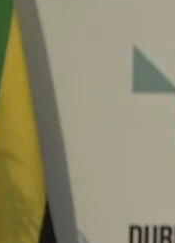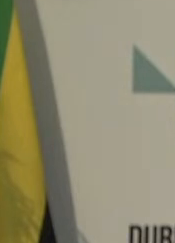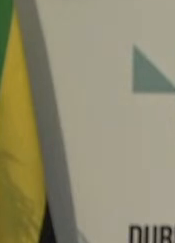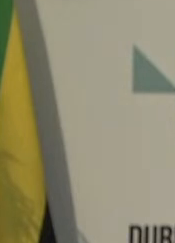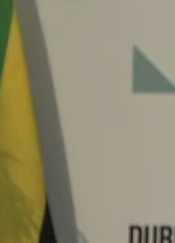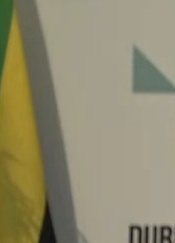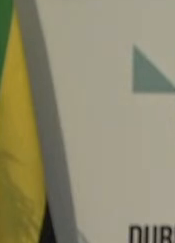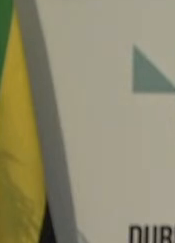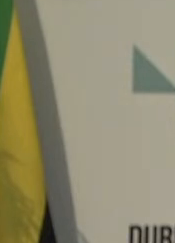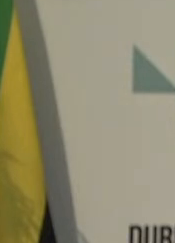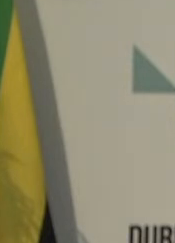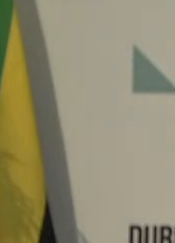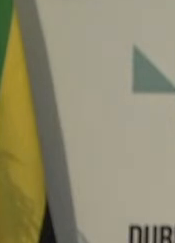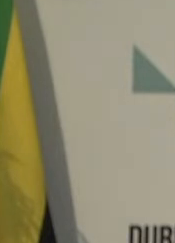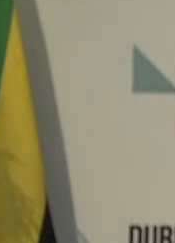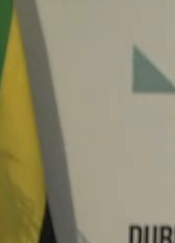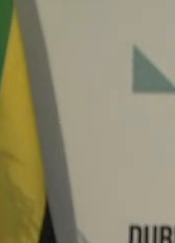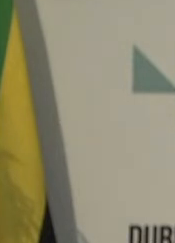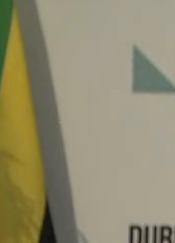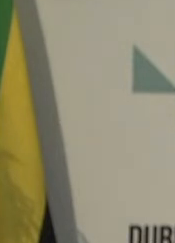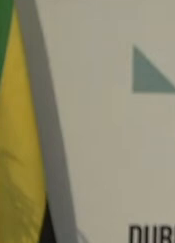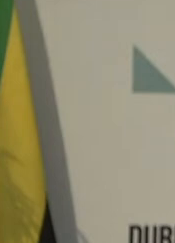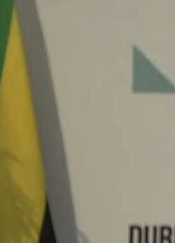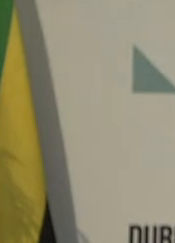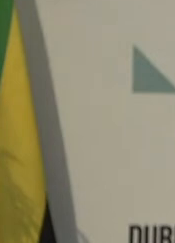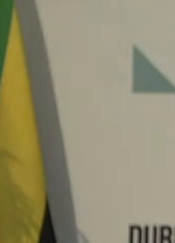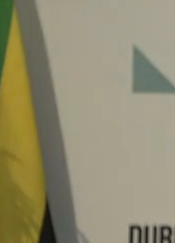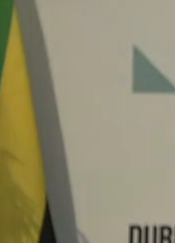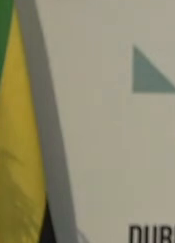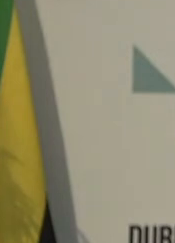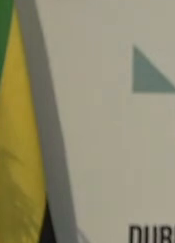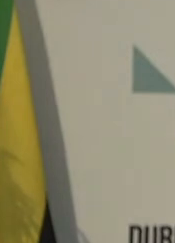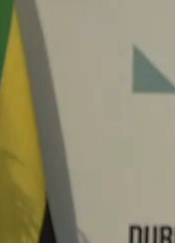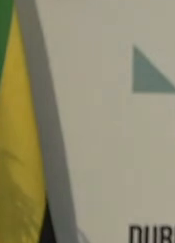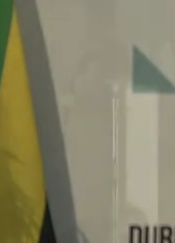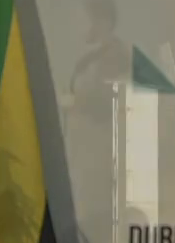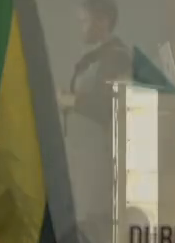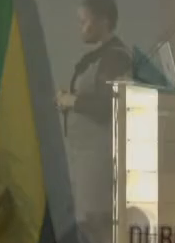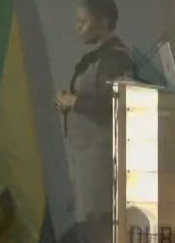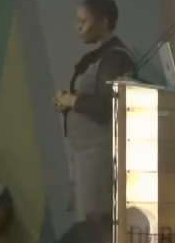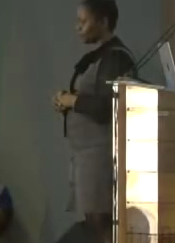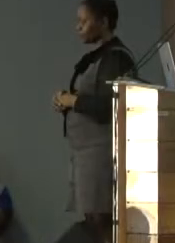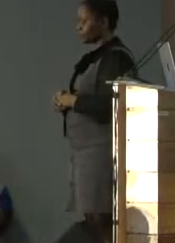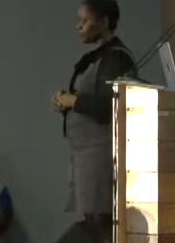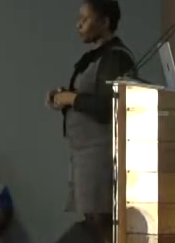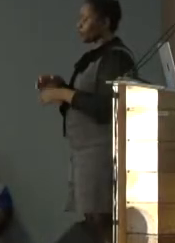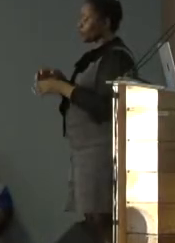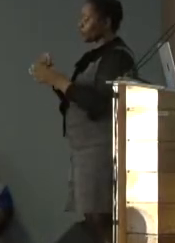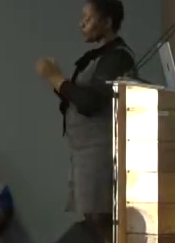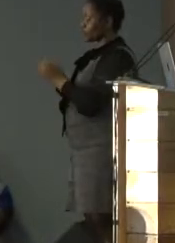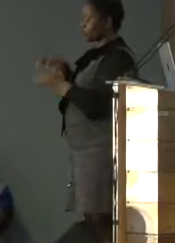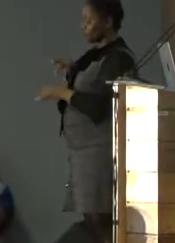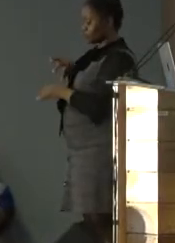focus for 2023 is to ensure that with the benefits